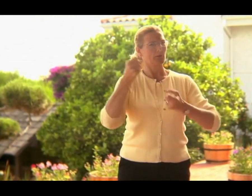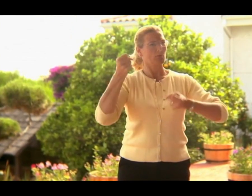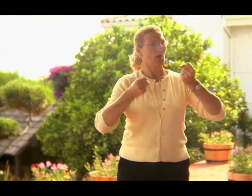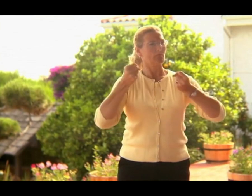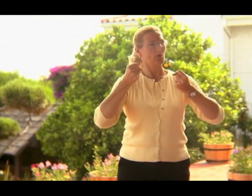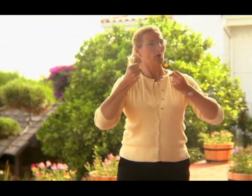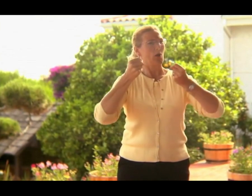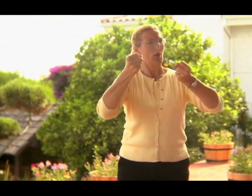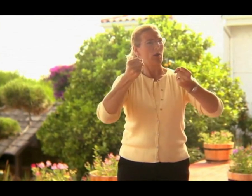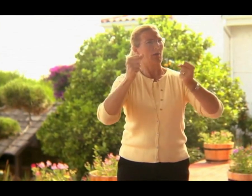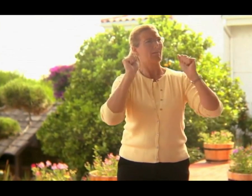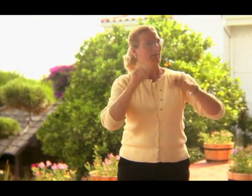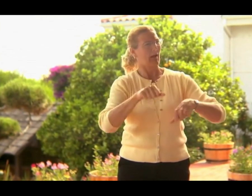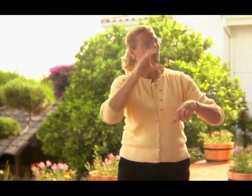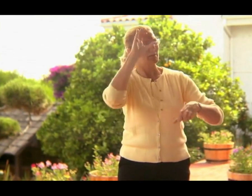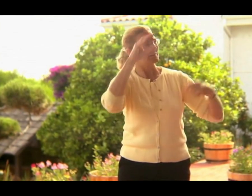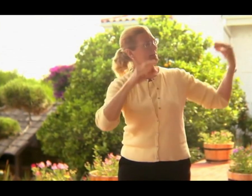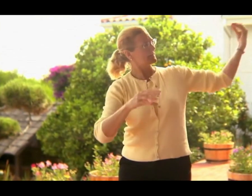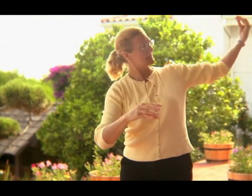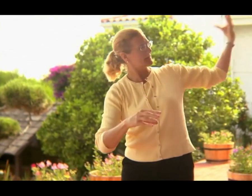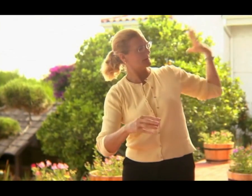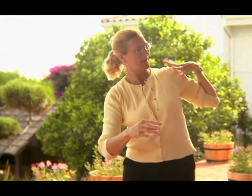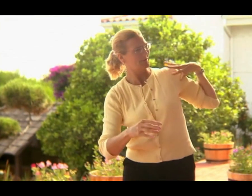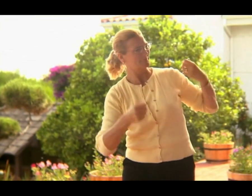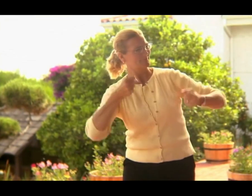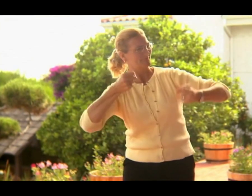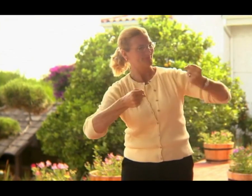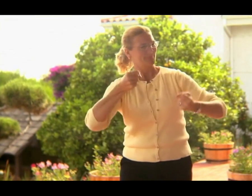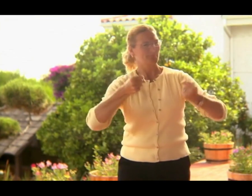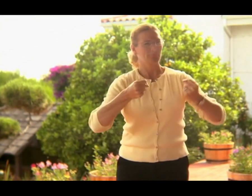especially since we get sun exposure even when we are driving in our cars.